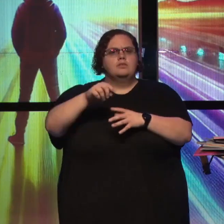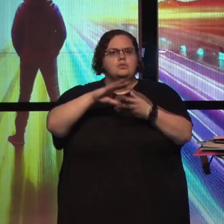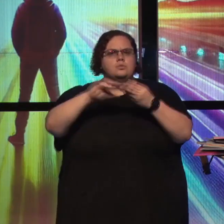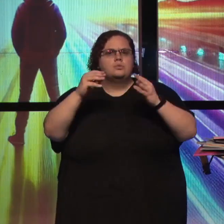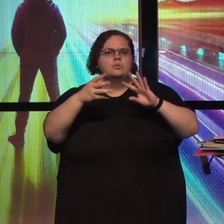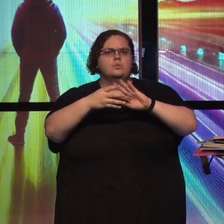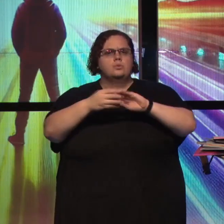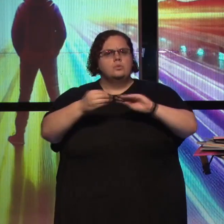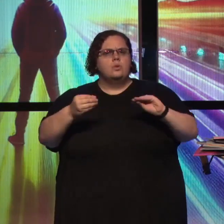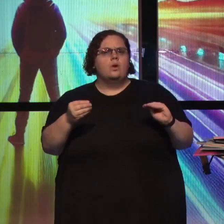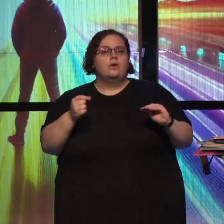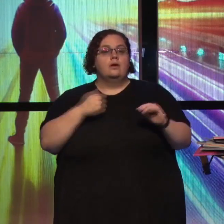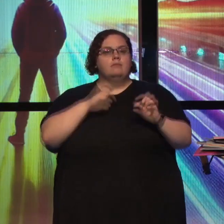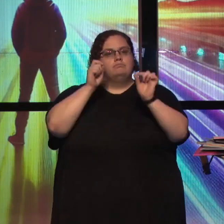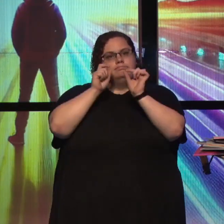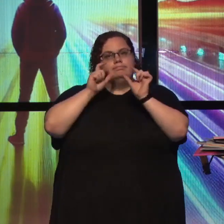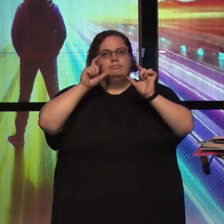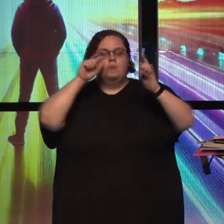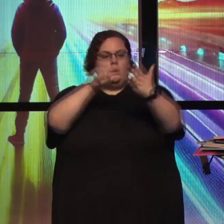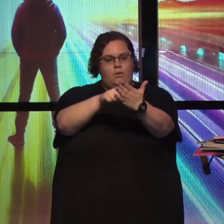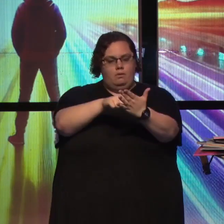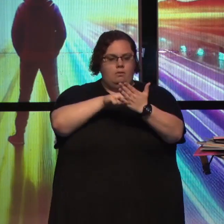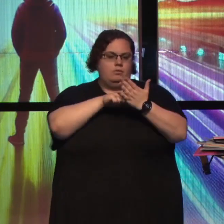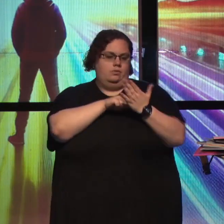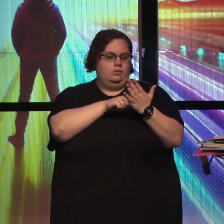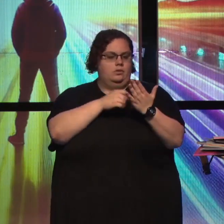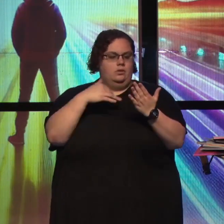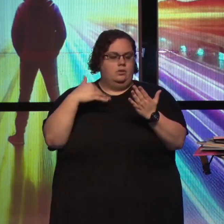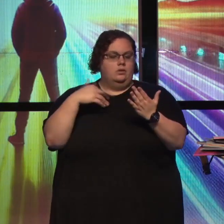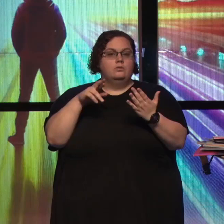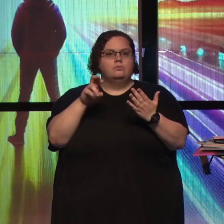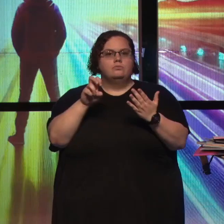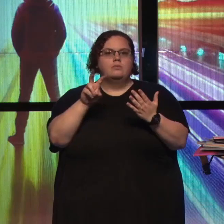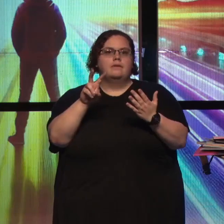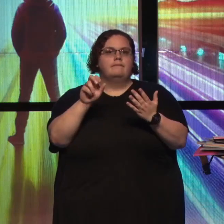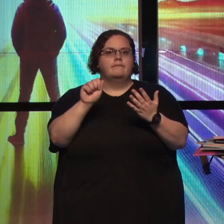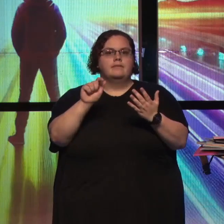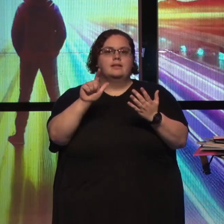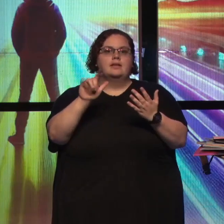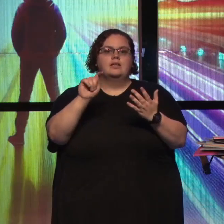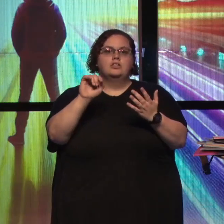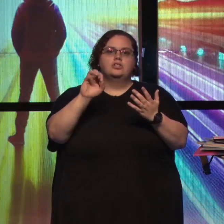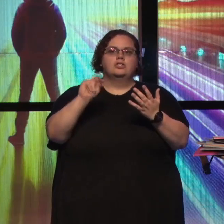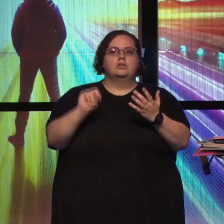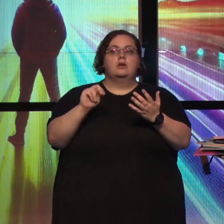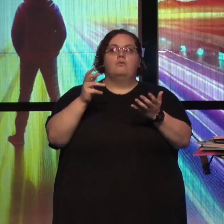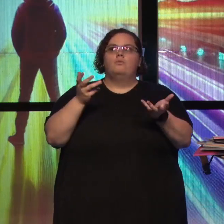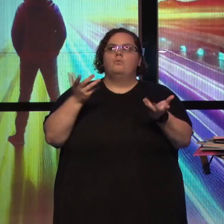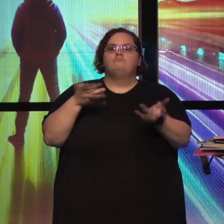is that it opens our eyes. It reveals, it is a revelation of what destroys the world.